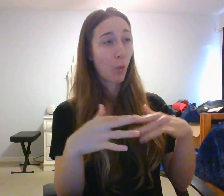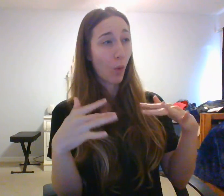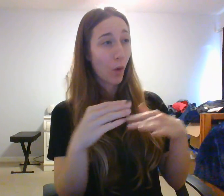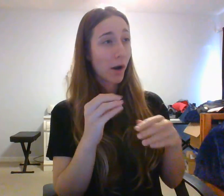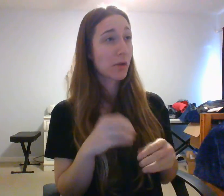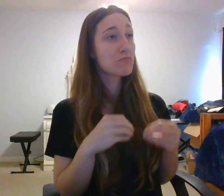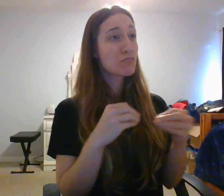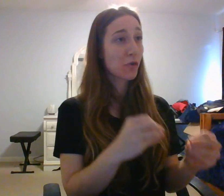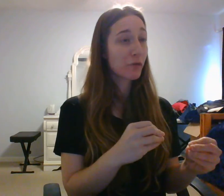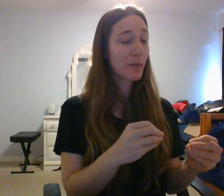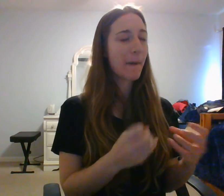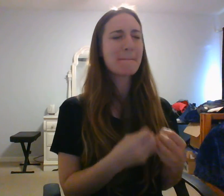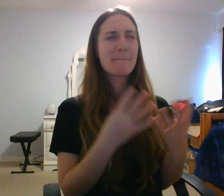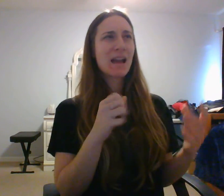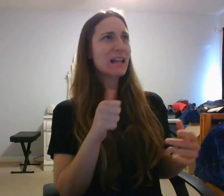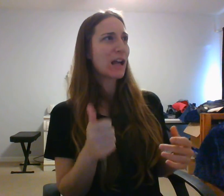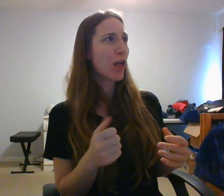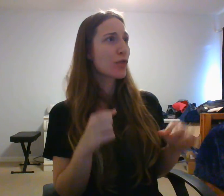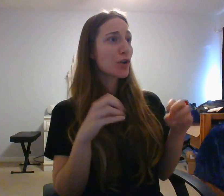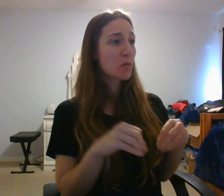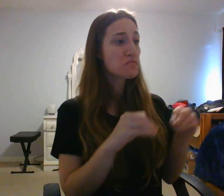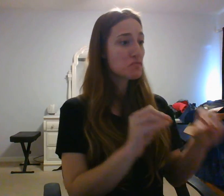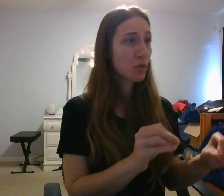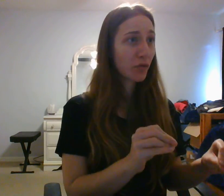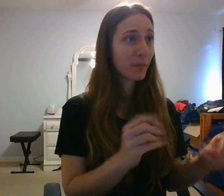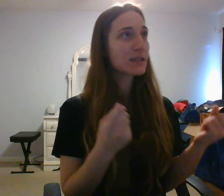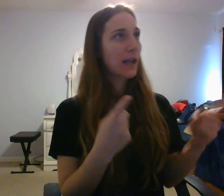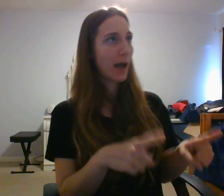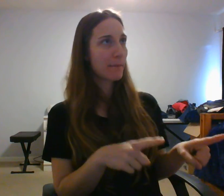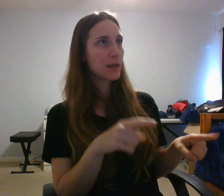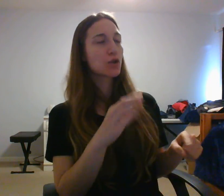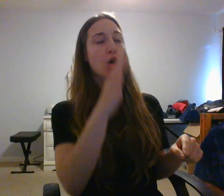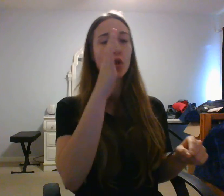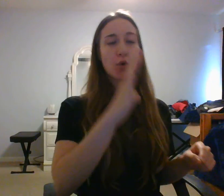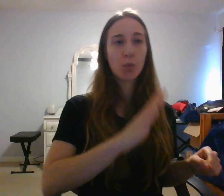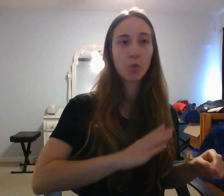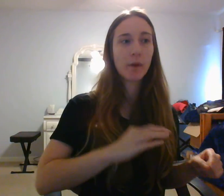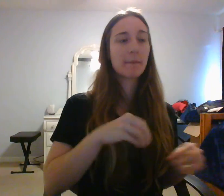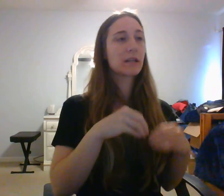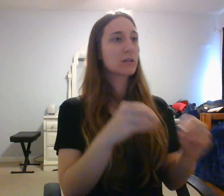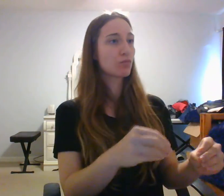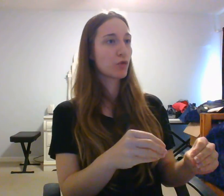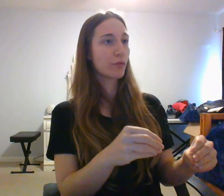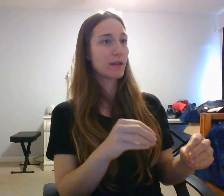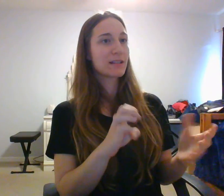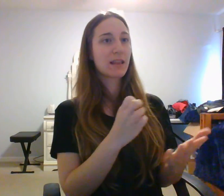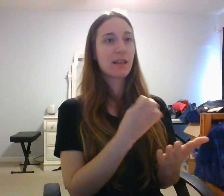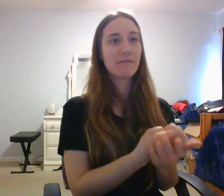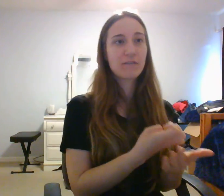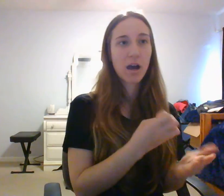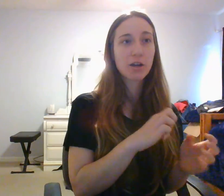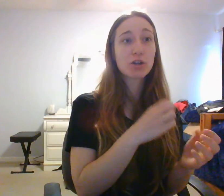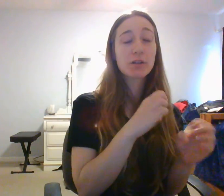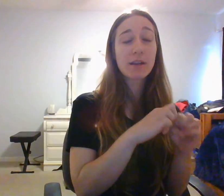enormous energy. So the women's movement, the environmental movement took shape, the anti-apartheid movement, and